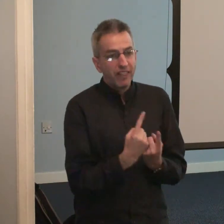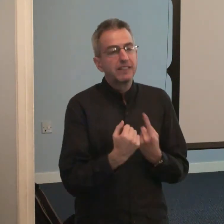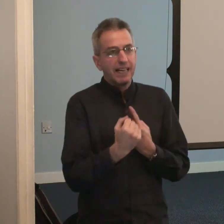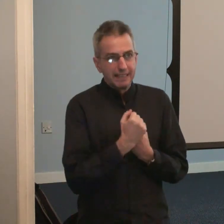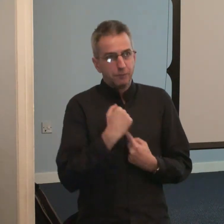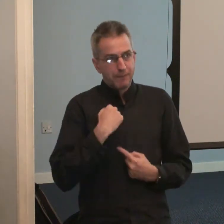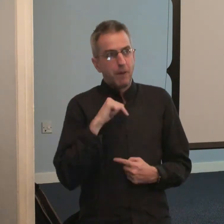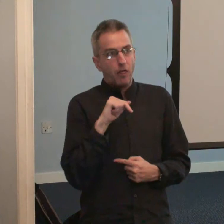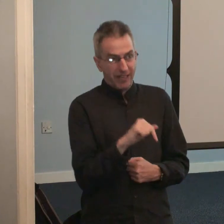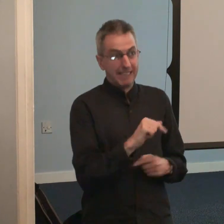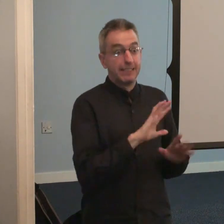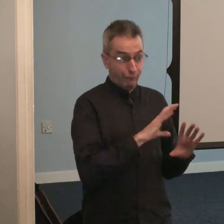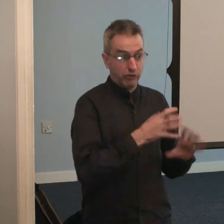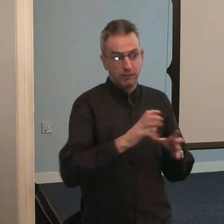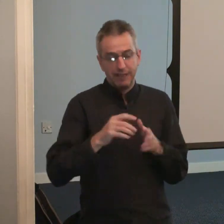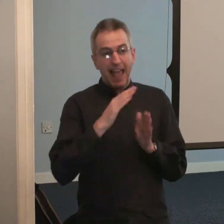have to go to that body to get permission.